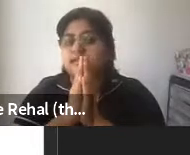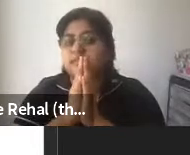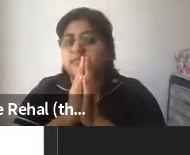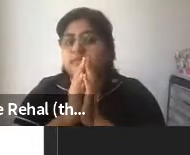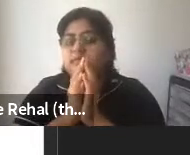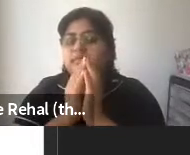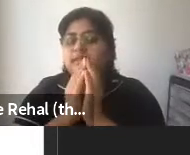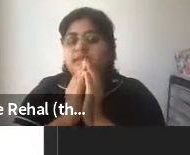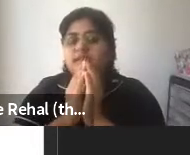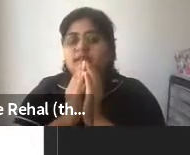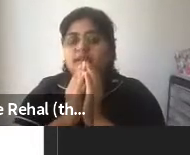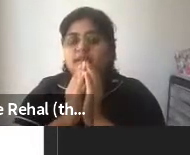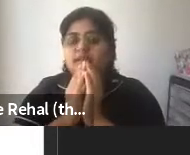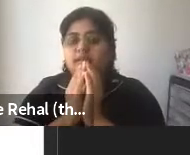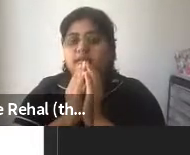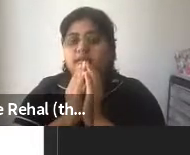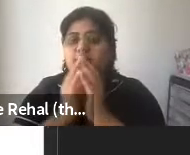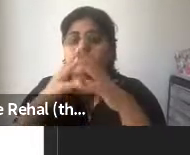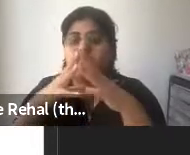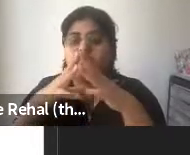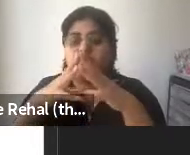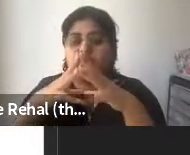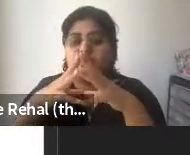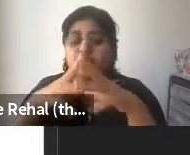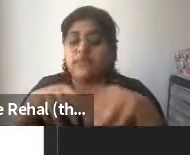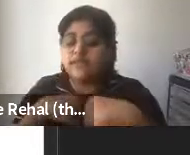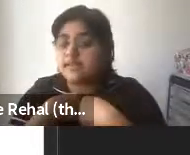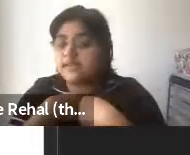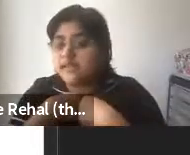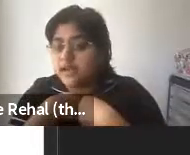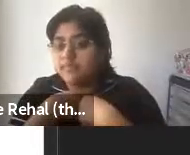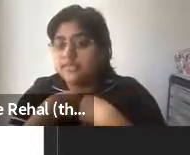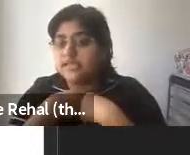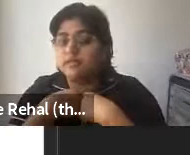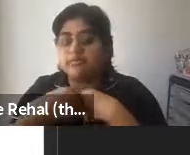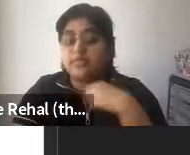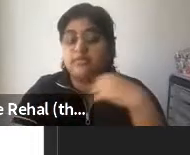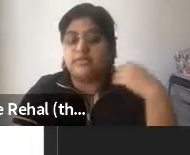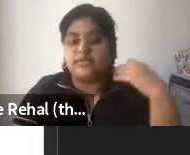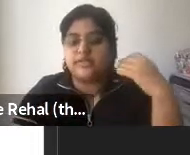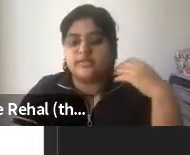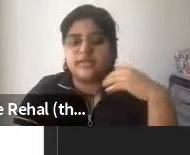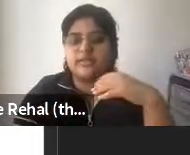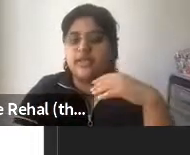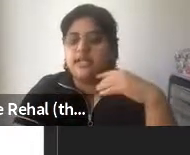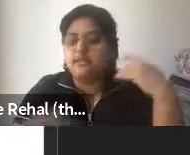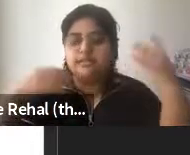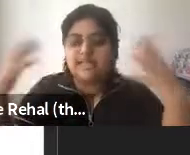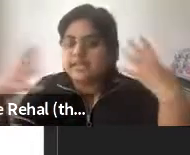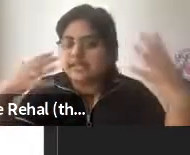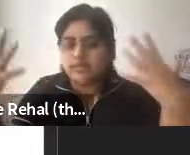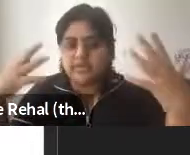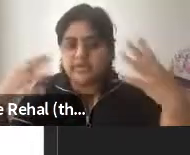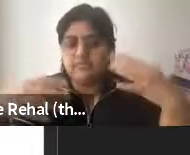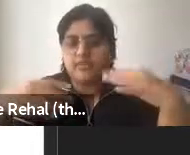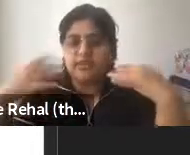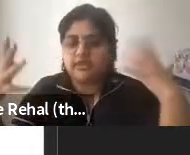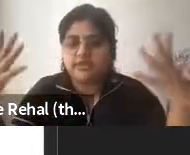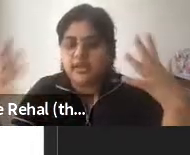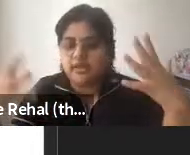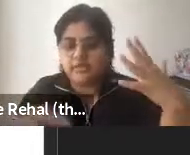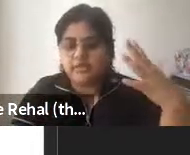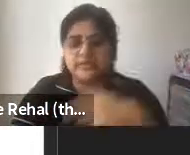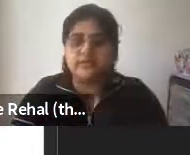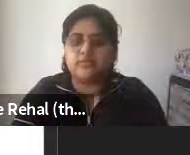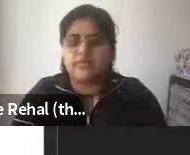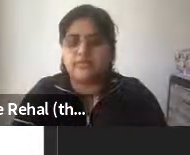it more accessible, maybe make it so that they can invest less time and still be able to participate, need less equipment, maybe not